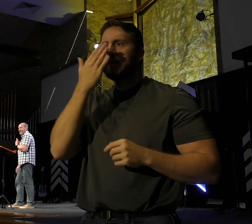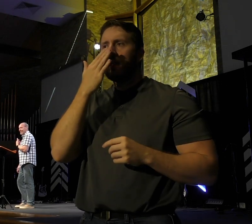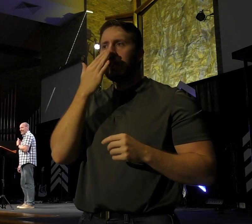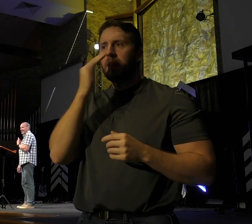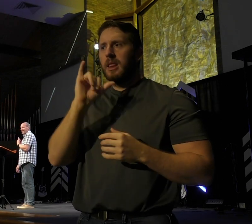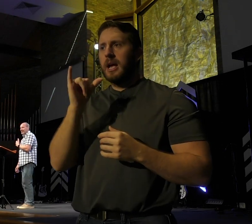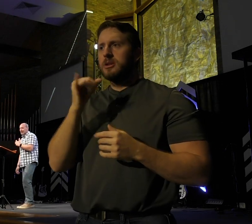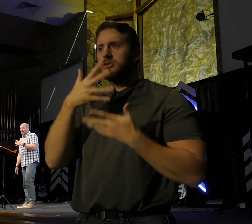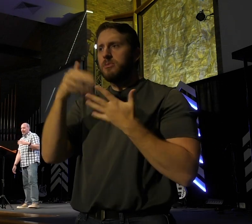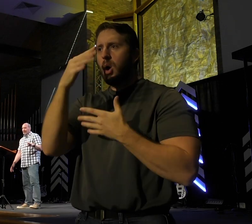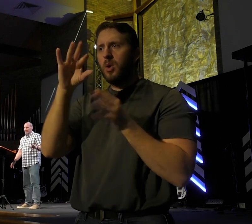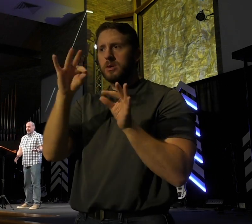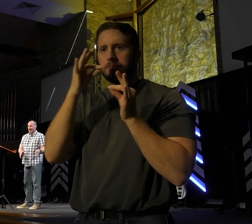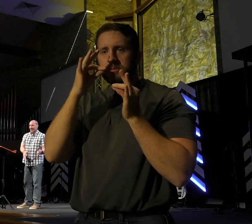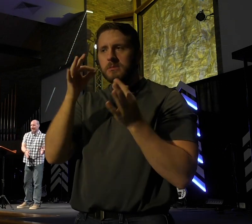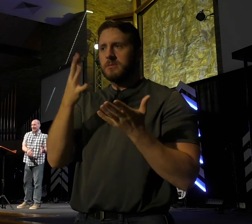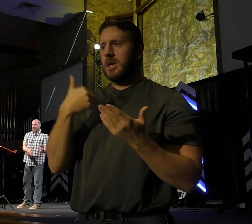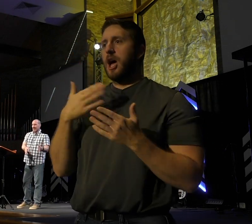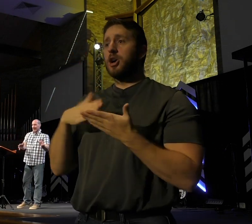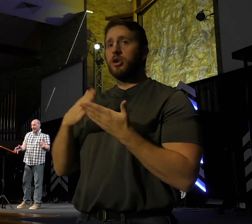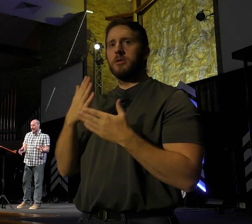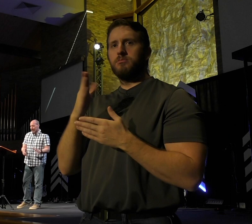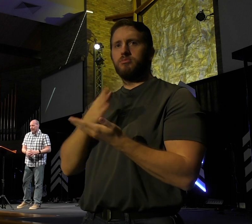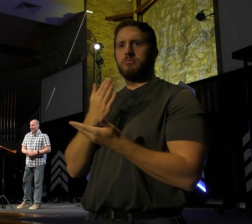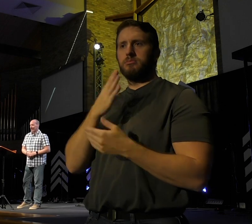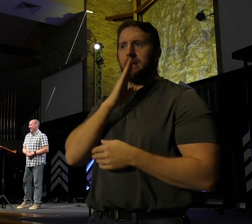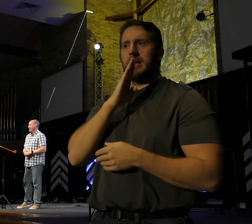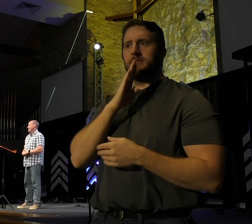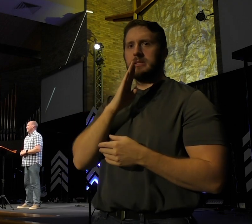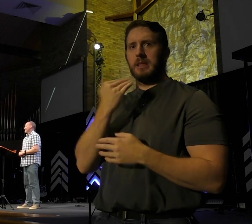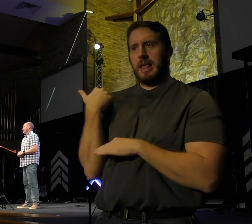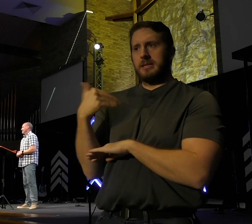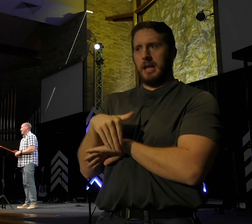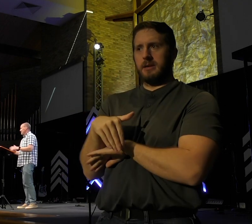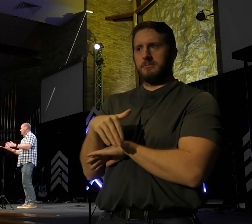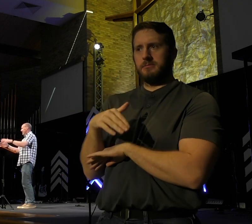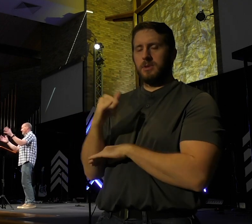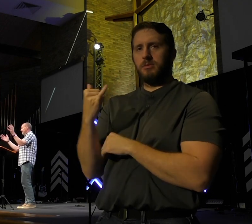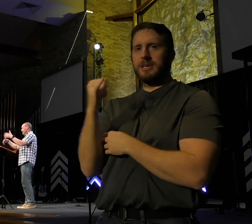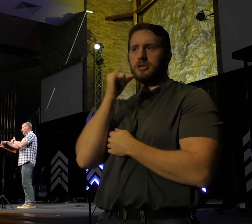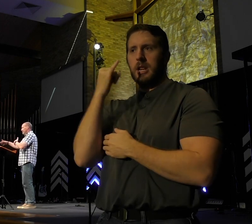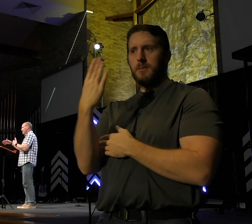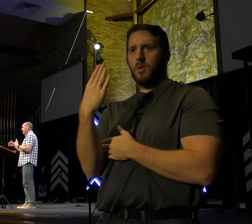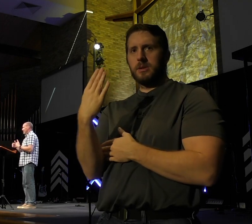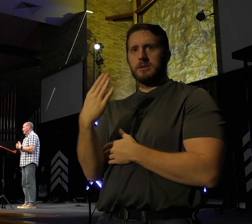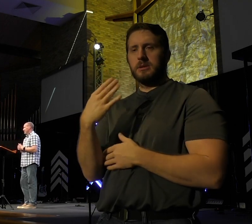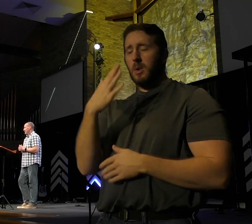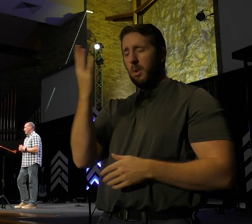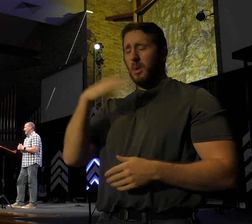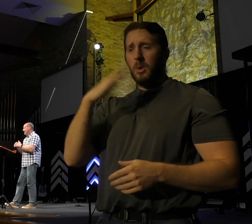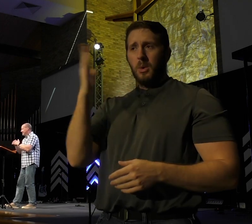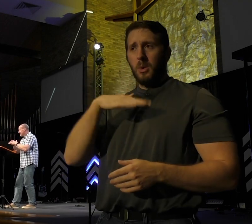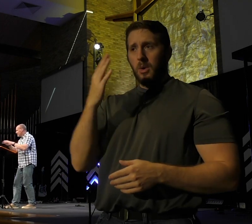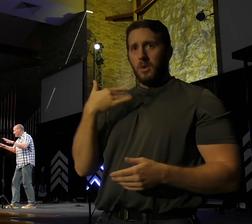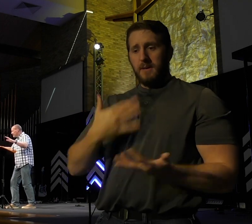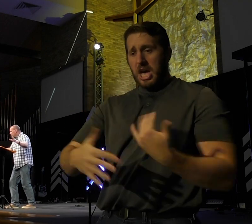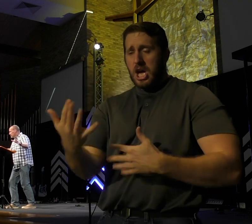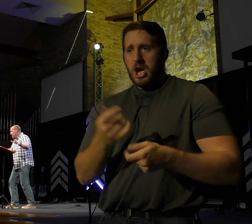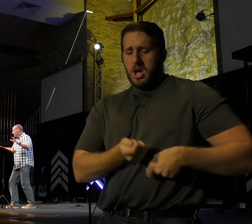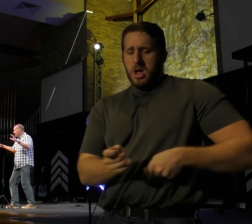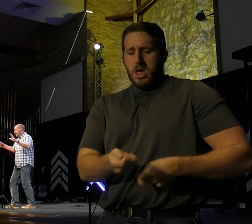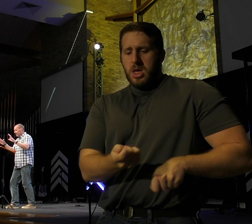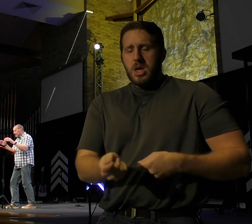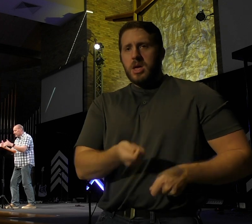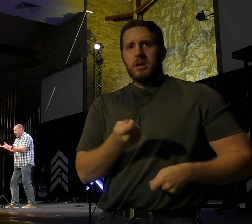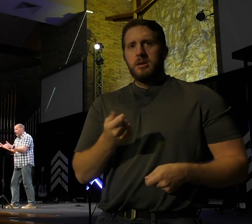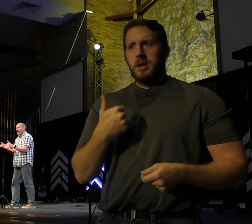smoke. I cooked breakfast for my family yesterday morning over an open fire. I stunk. I had to take a shower before coming to work. These guys don't even